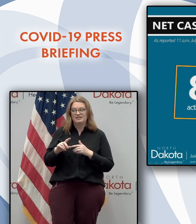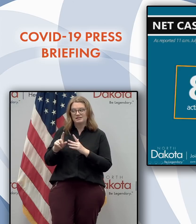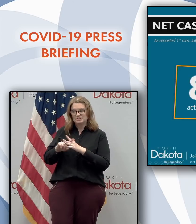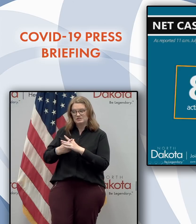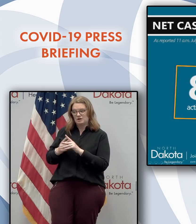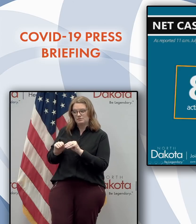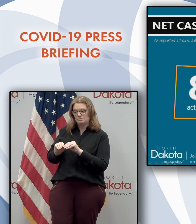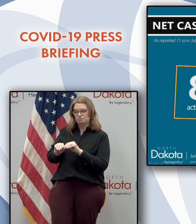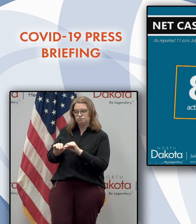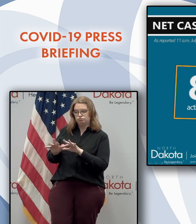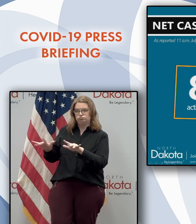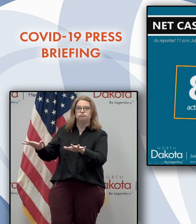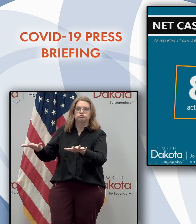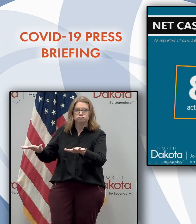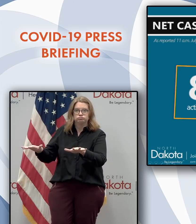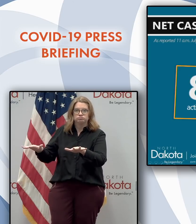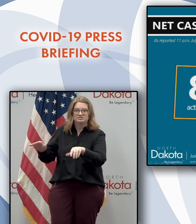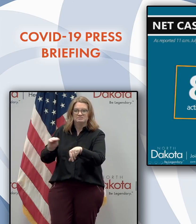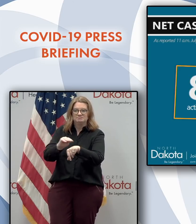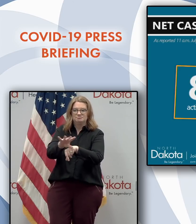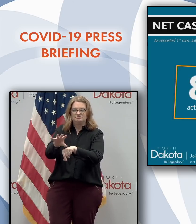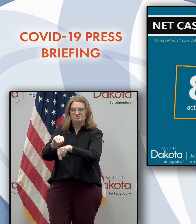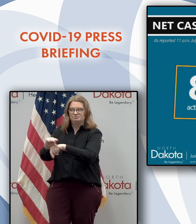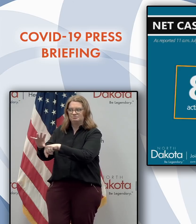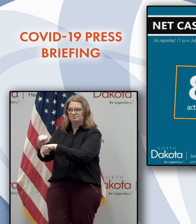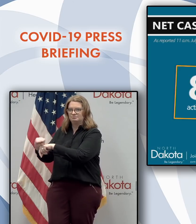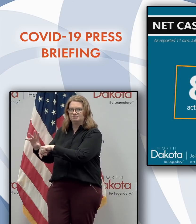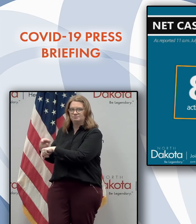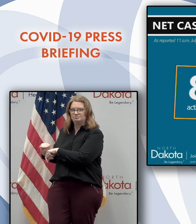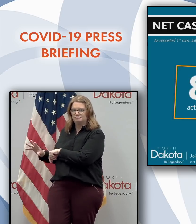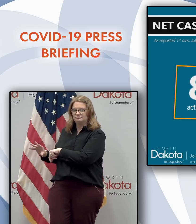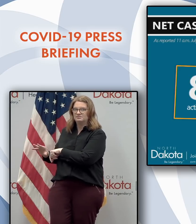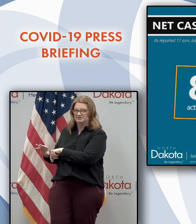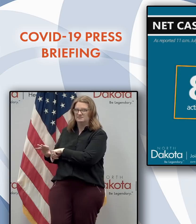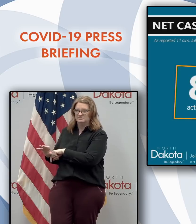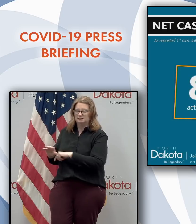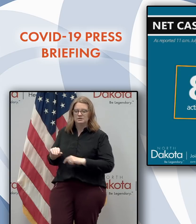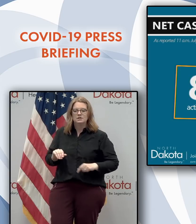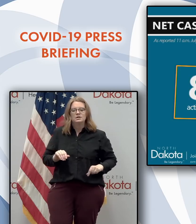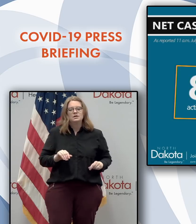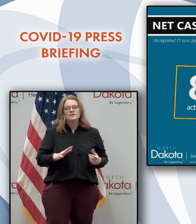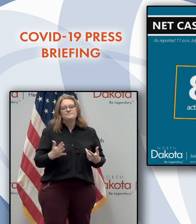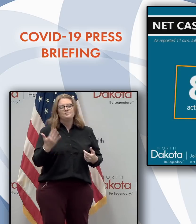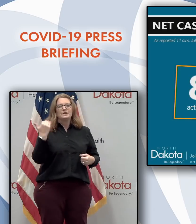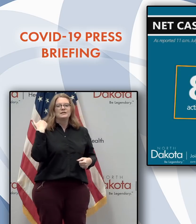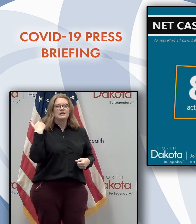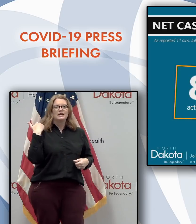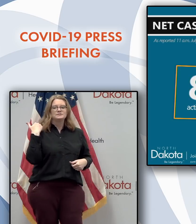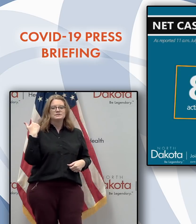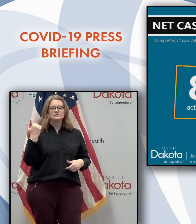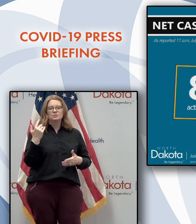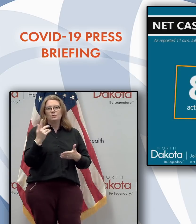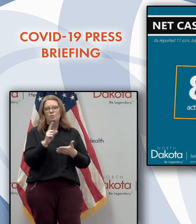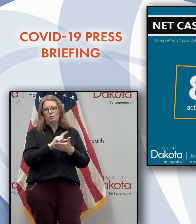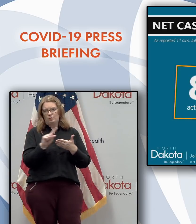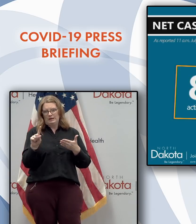watching the active cases closely, as we are the hospitalized. Over the last